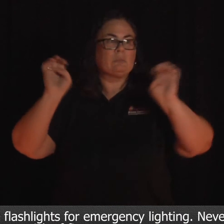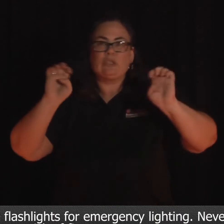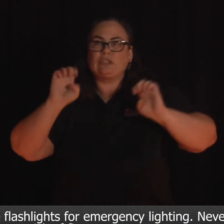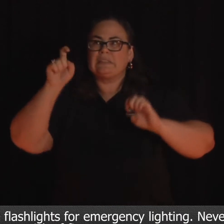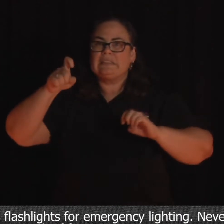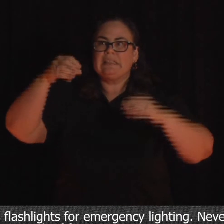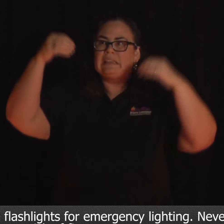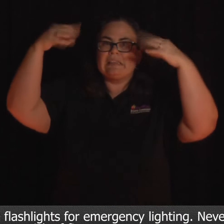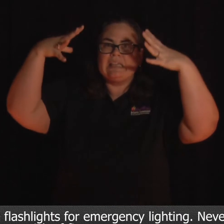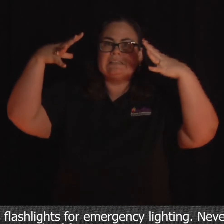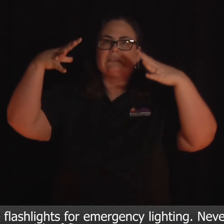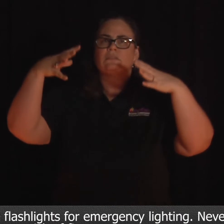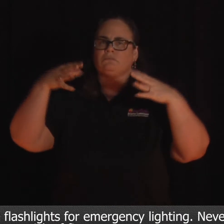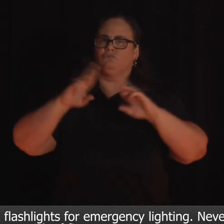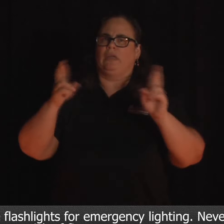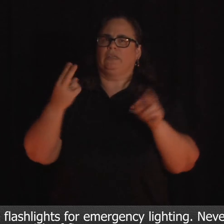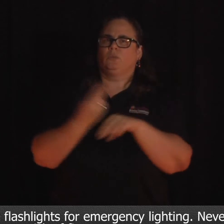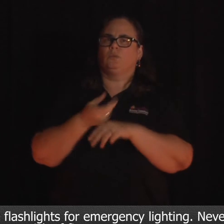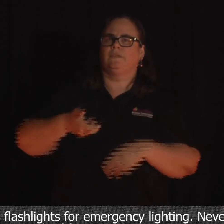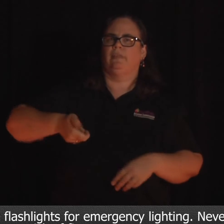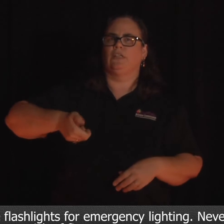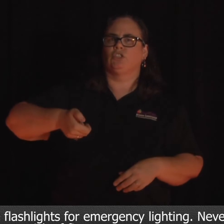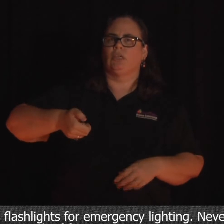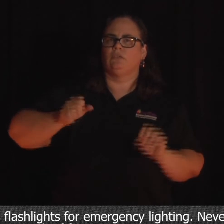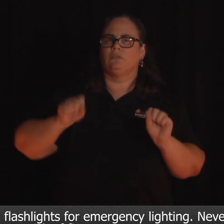Use flashlights for emergency lighting.